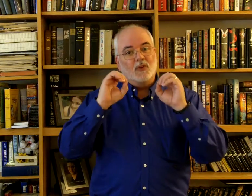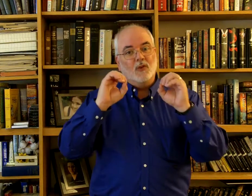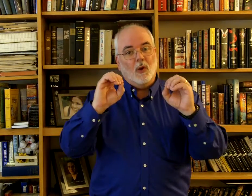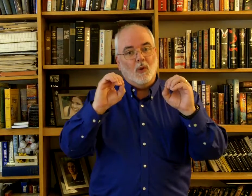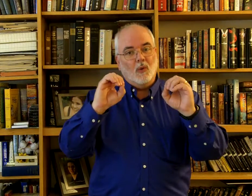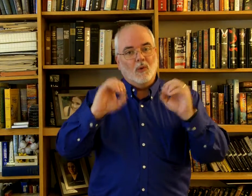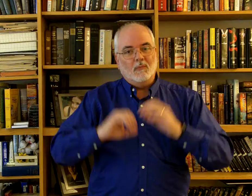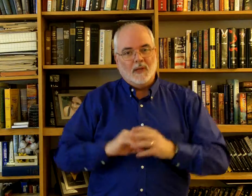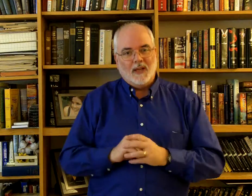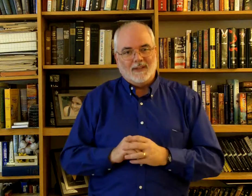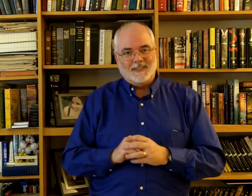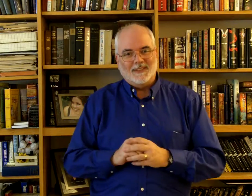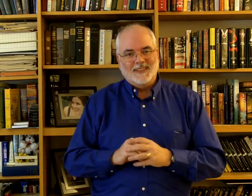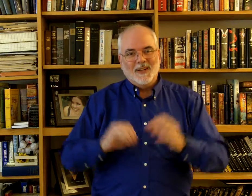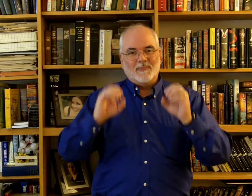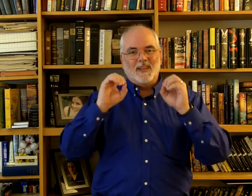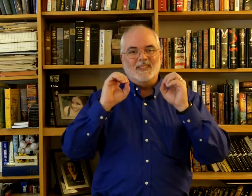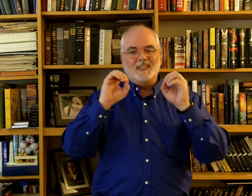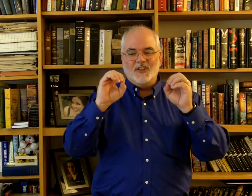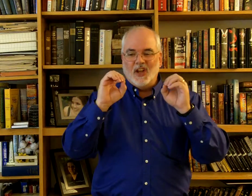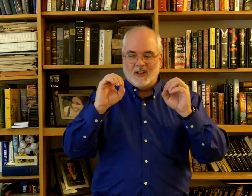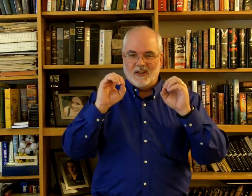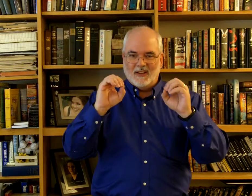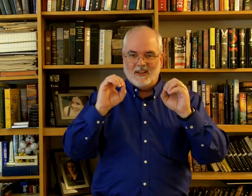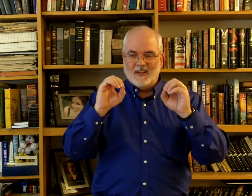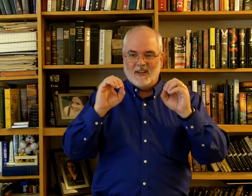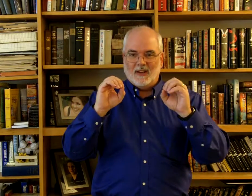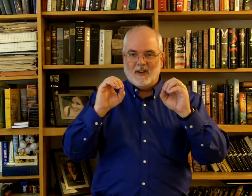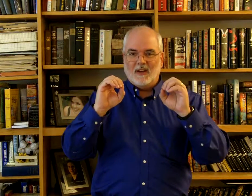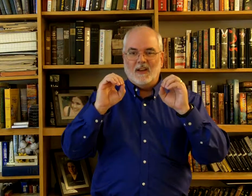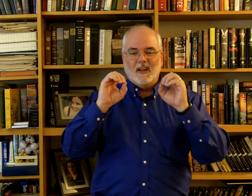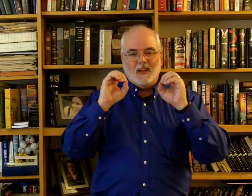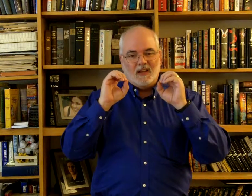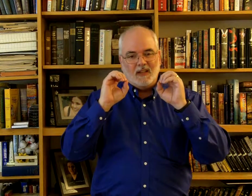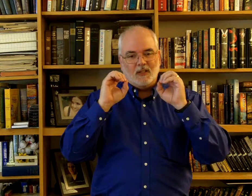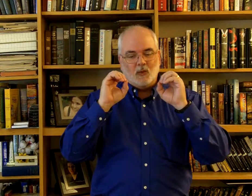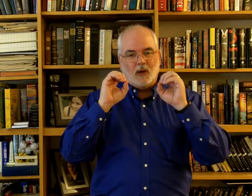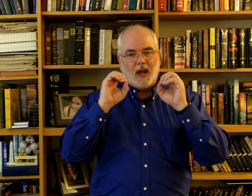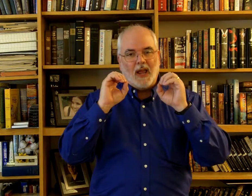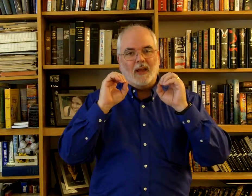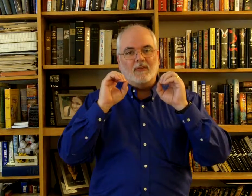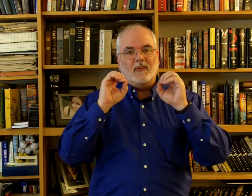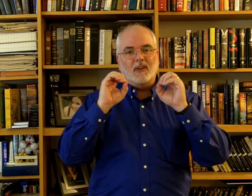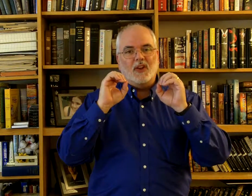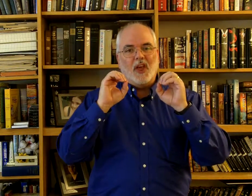no bananas. This is none. Alright? This is where I have nothing.